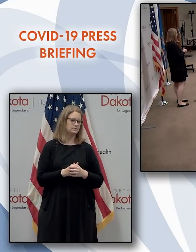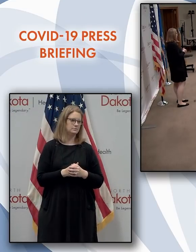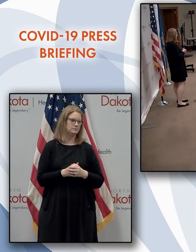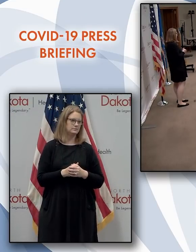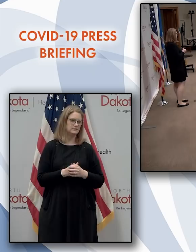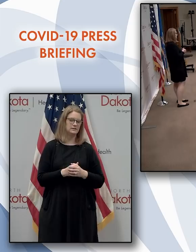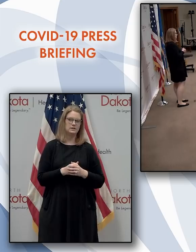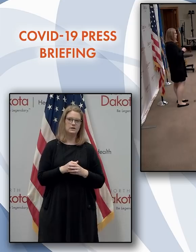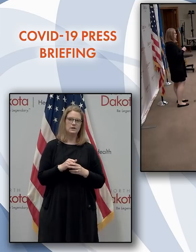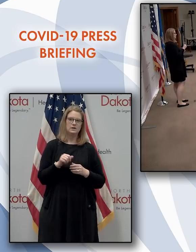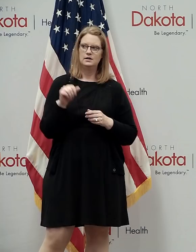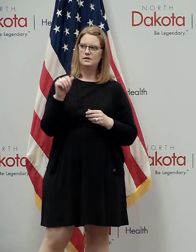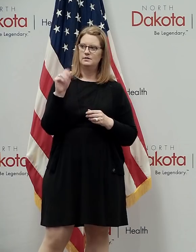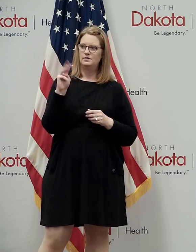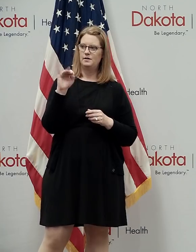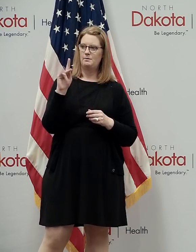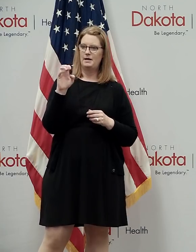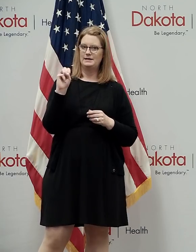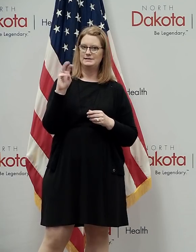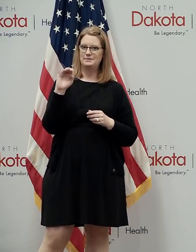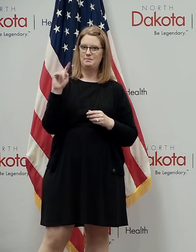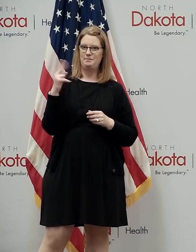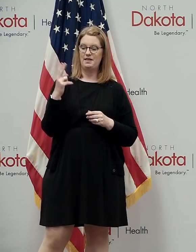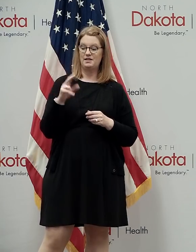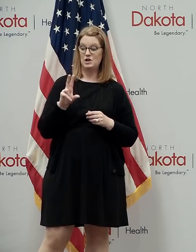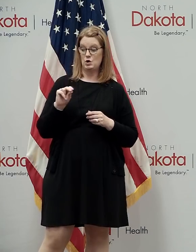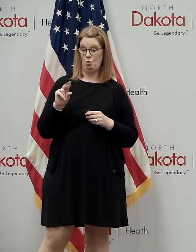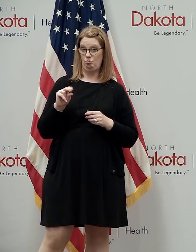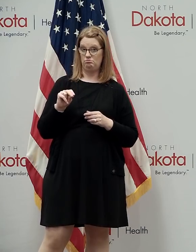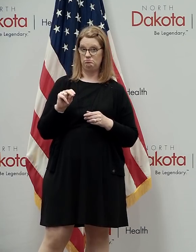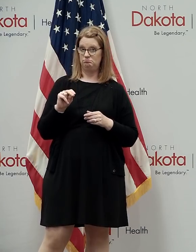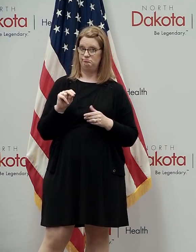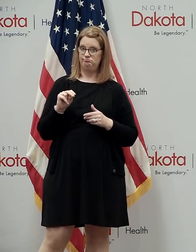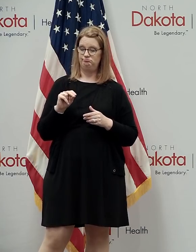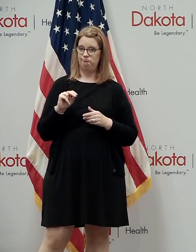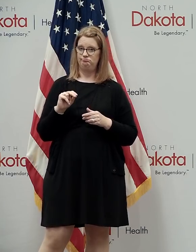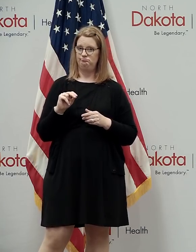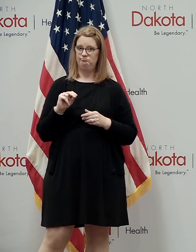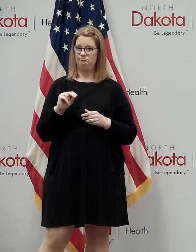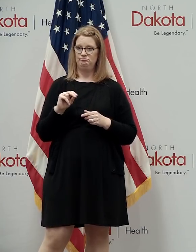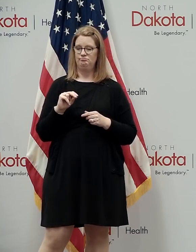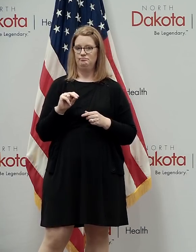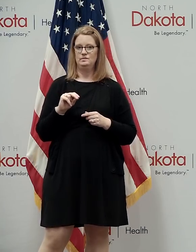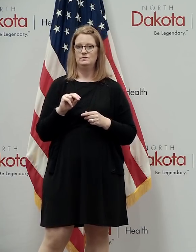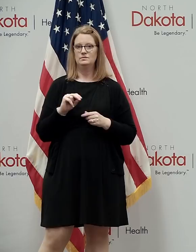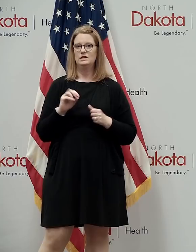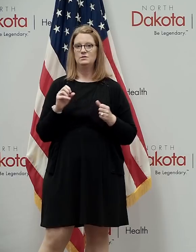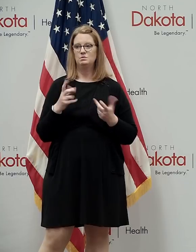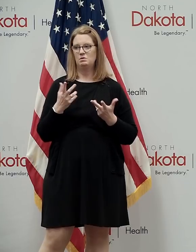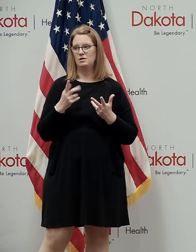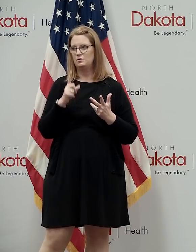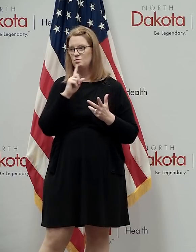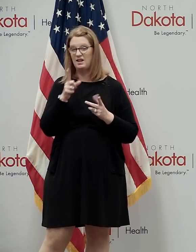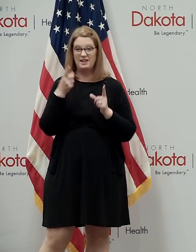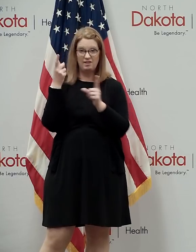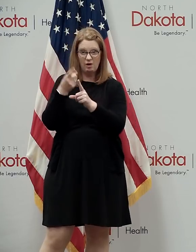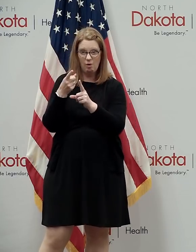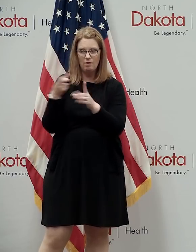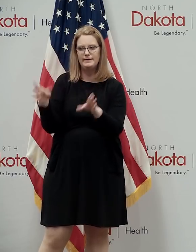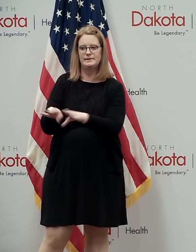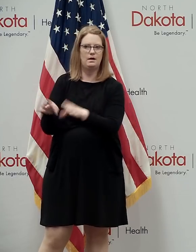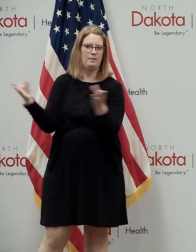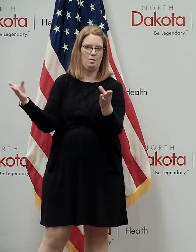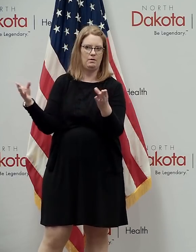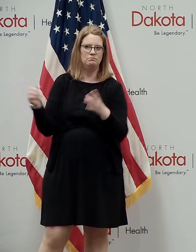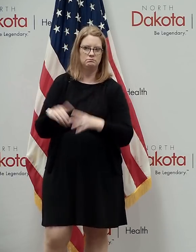The question for Mike Smith is no. Right now, we're not. We're working on doing everything we can to stay open, as opposed to making